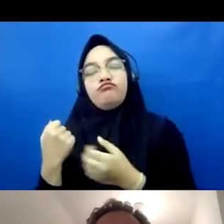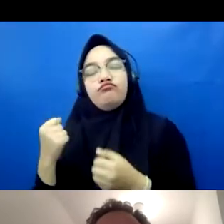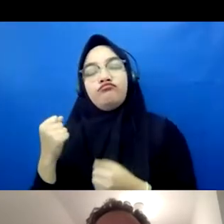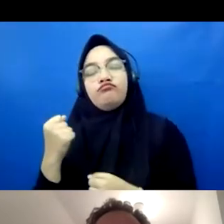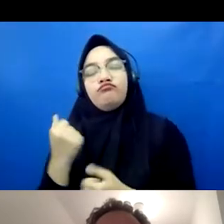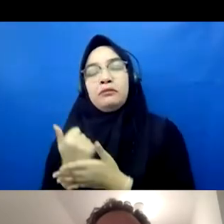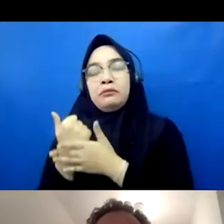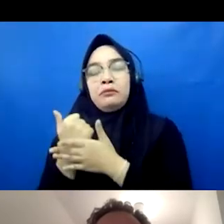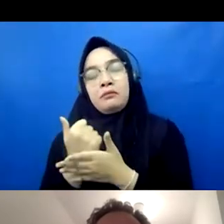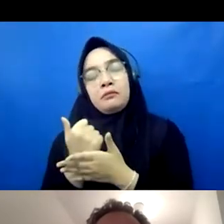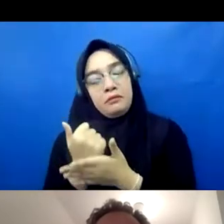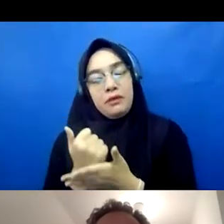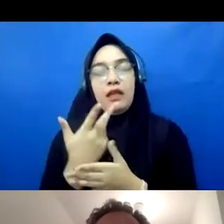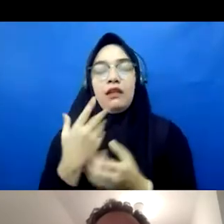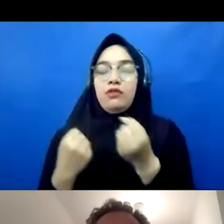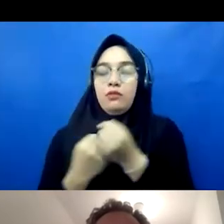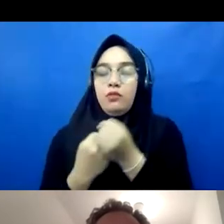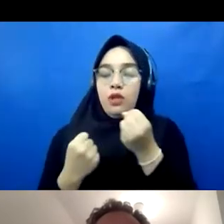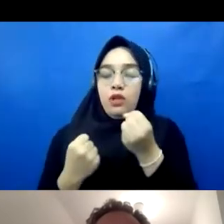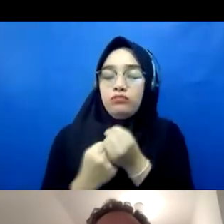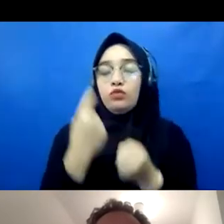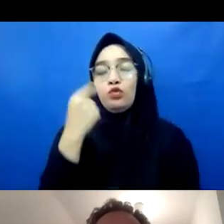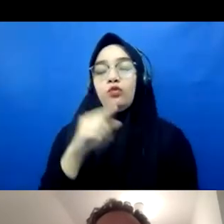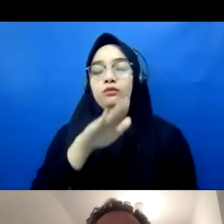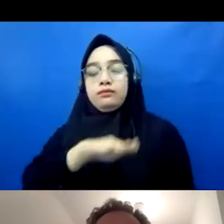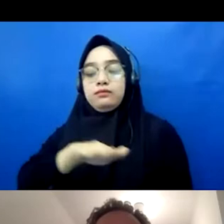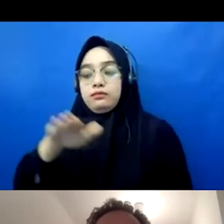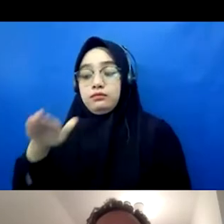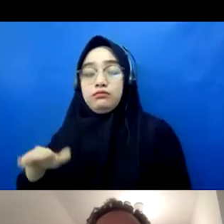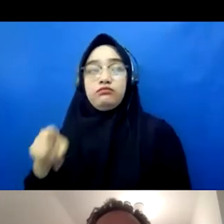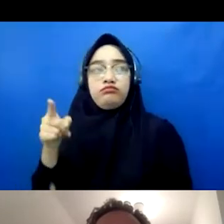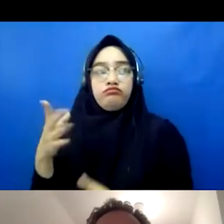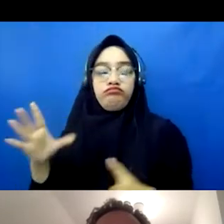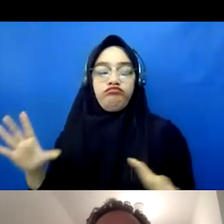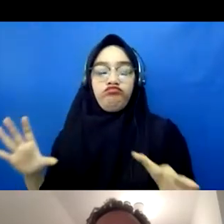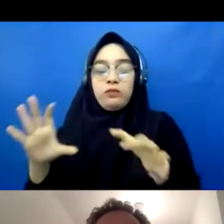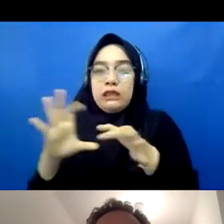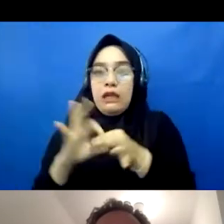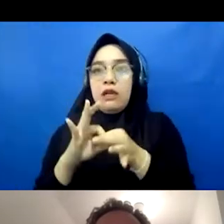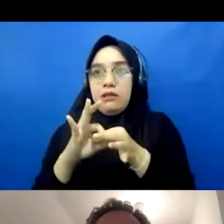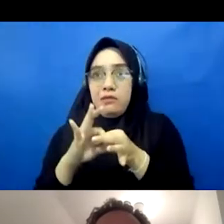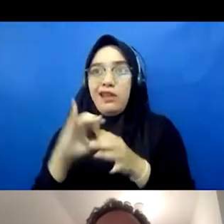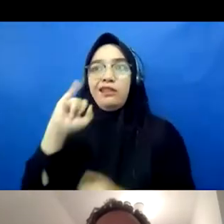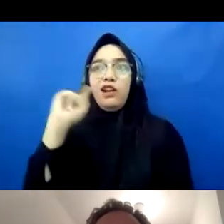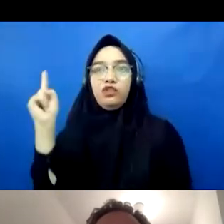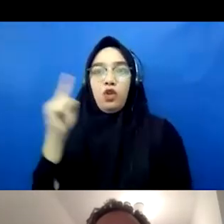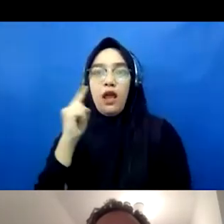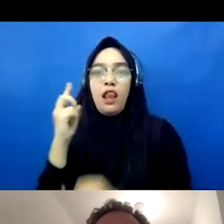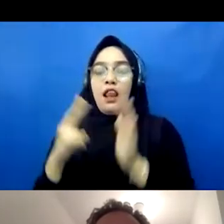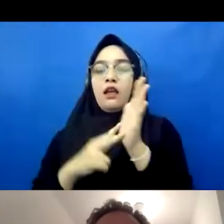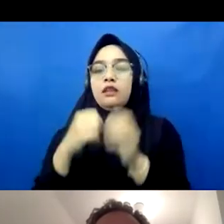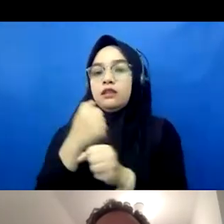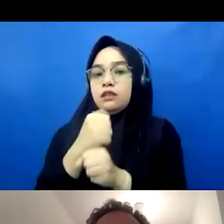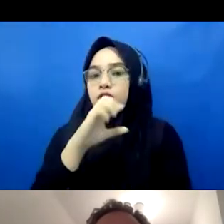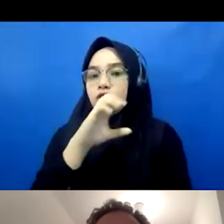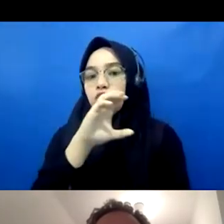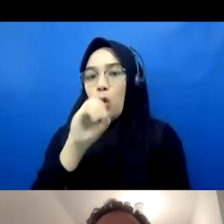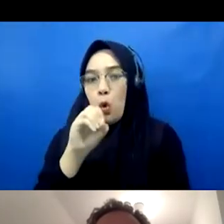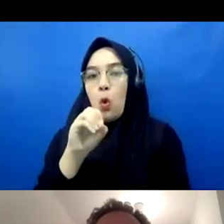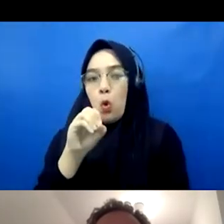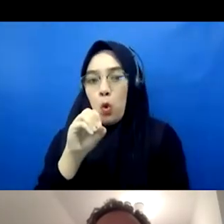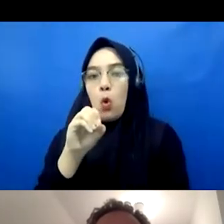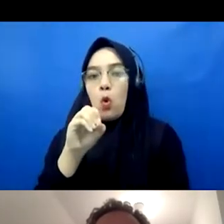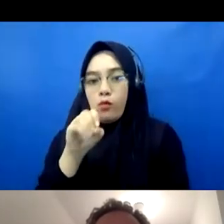vulnerable children. Prior to her work with international NGOs, Alison worked with the Native American tribes